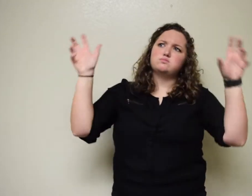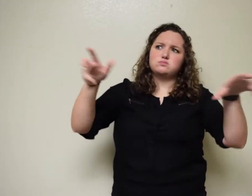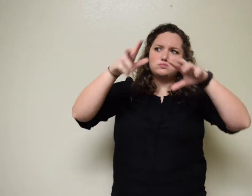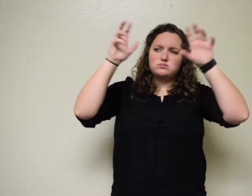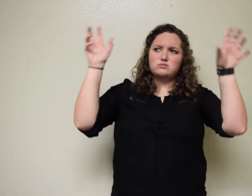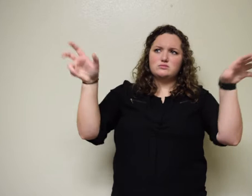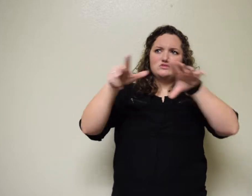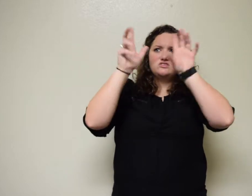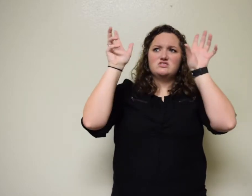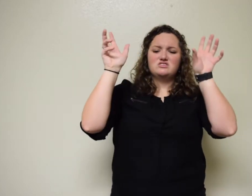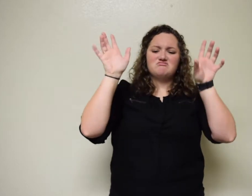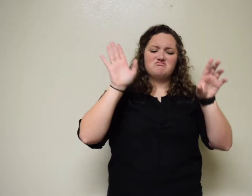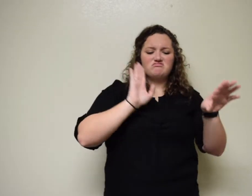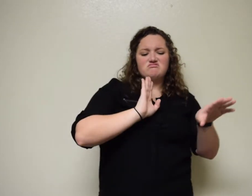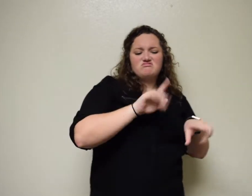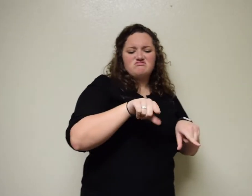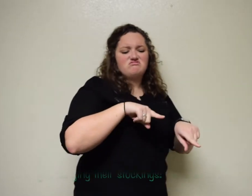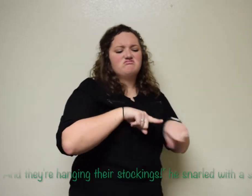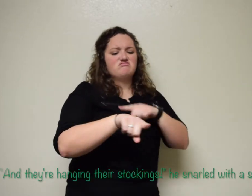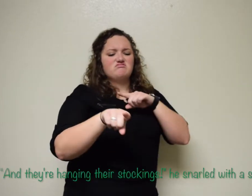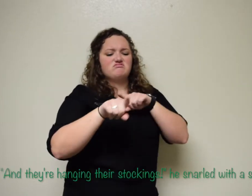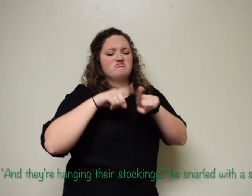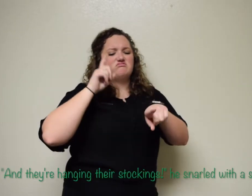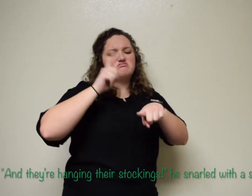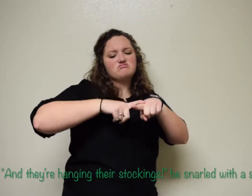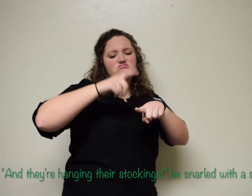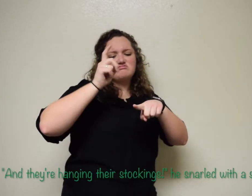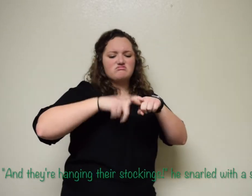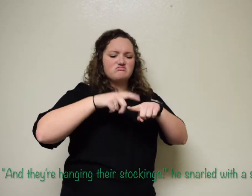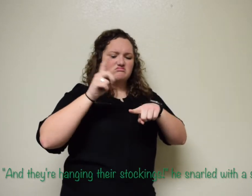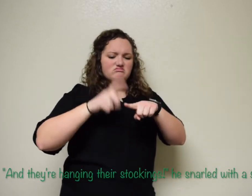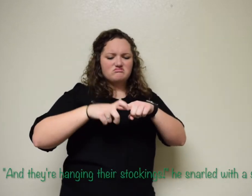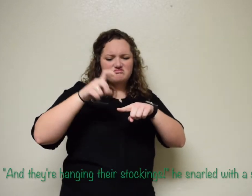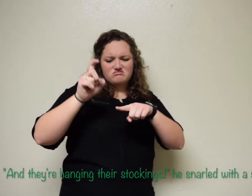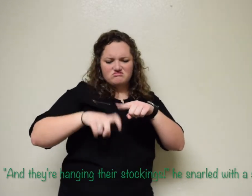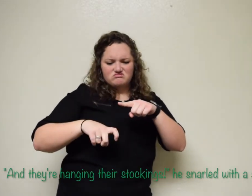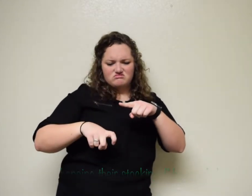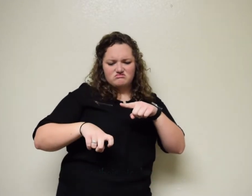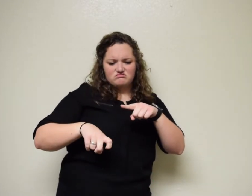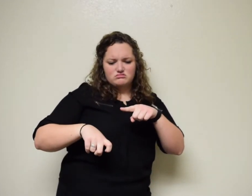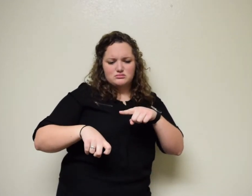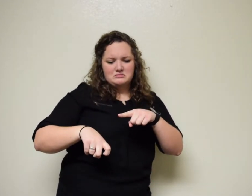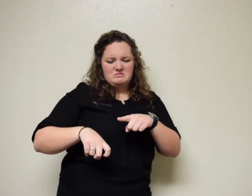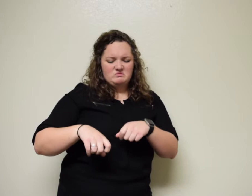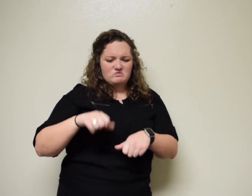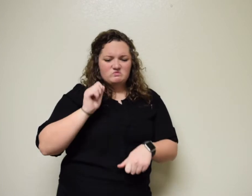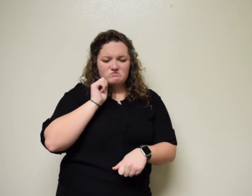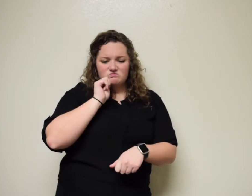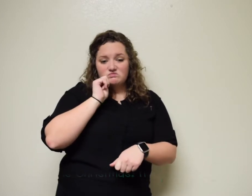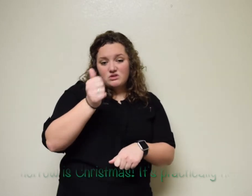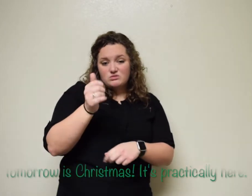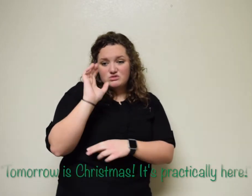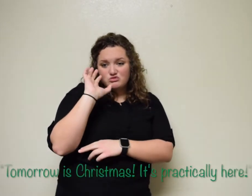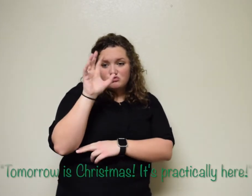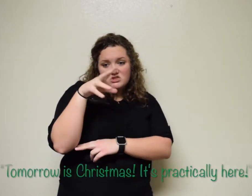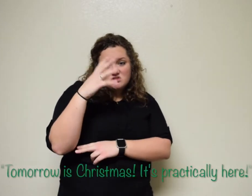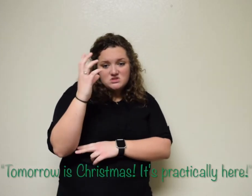And they're hanging their stockings. He snarled with a sneer. Tomorrow is Christmas.